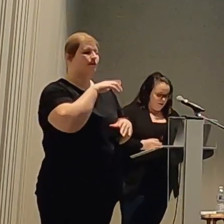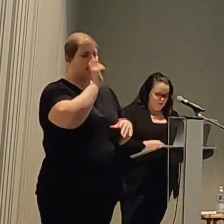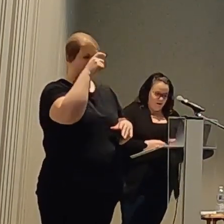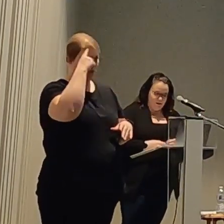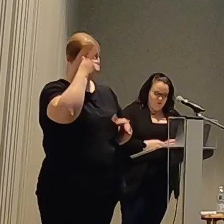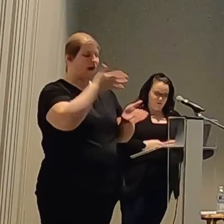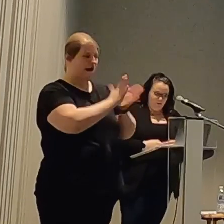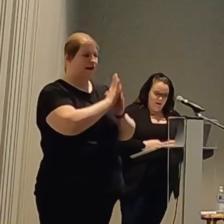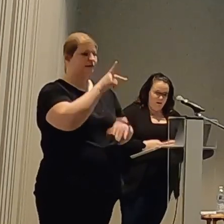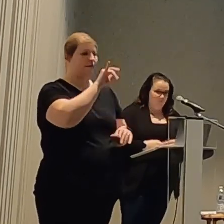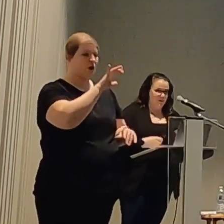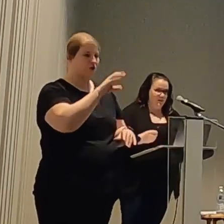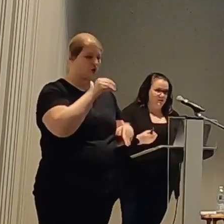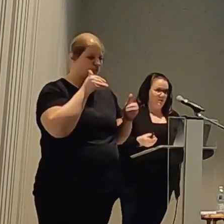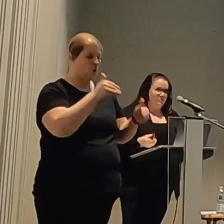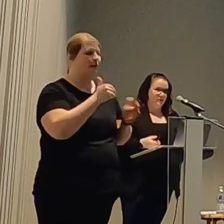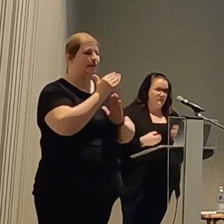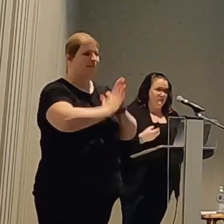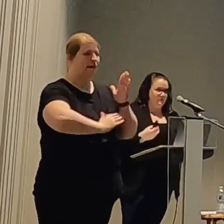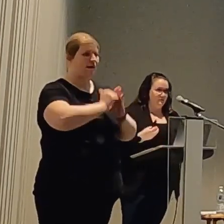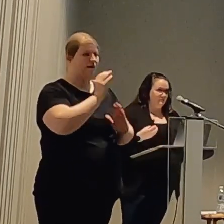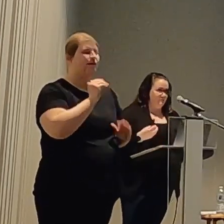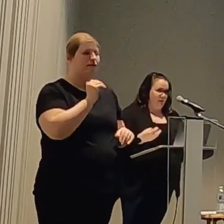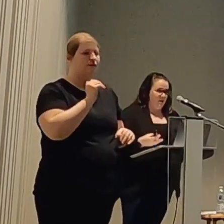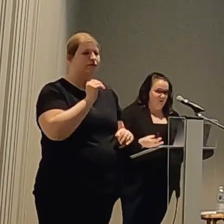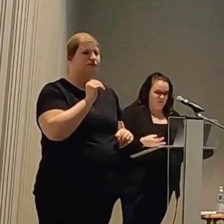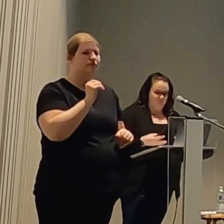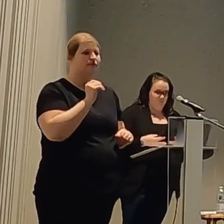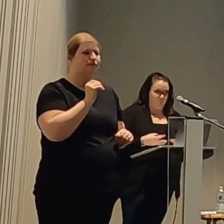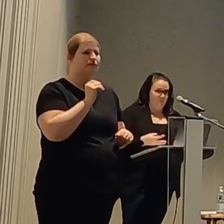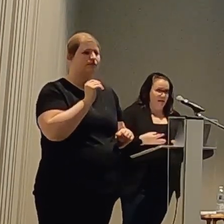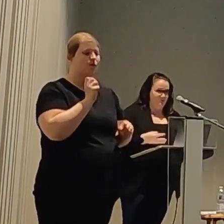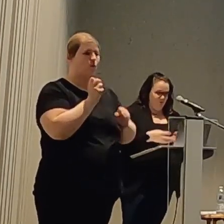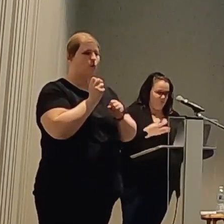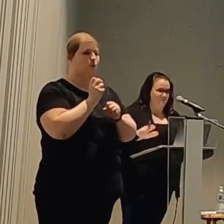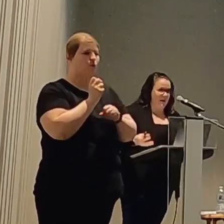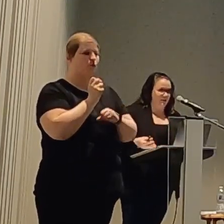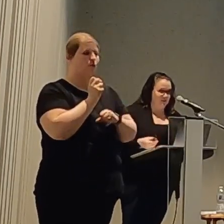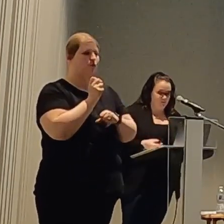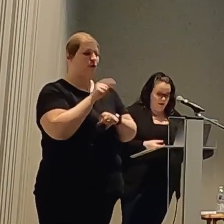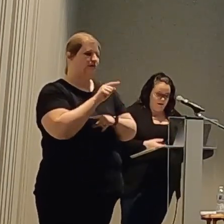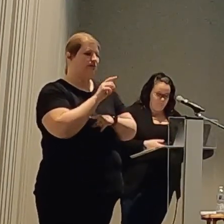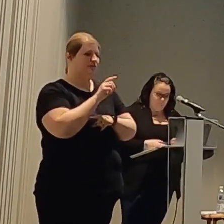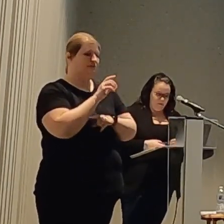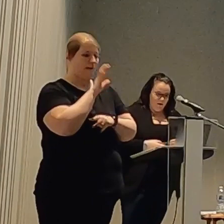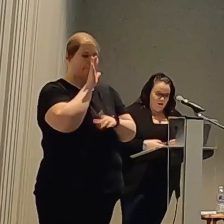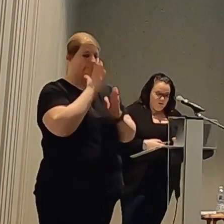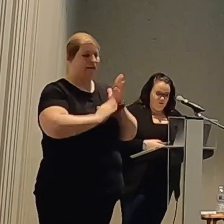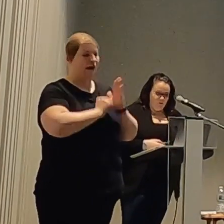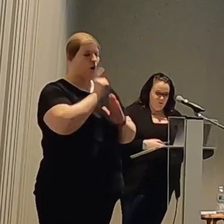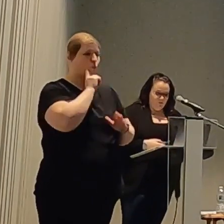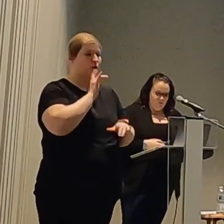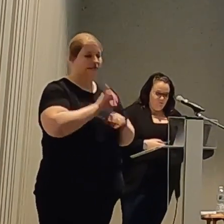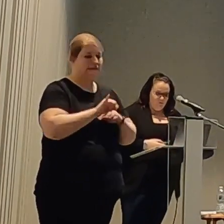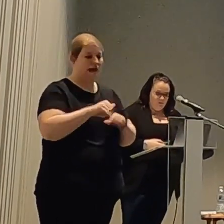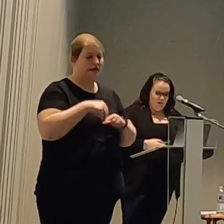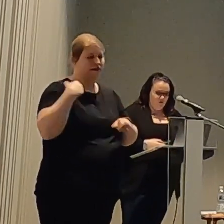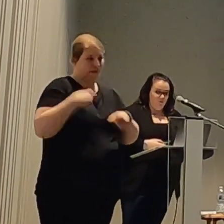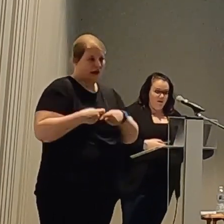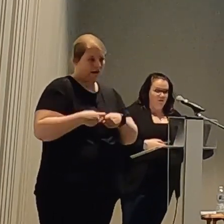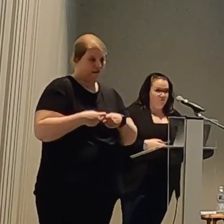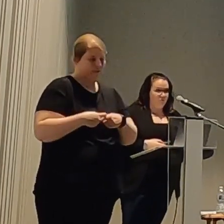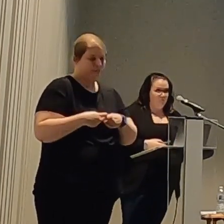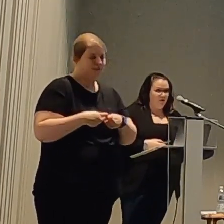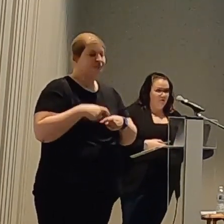government asked Picasso to paint it with the assumption that the painting would remain in Spain. So